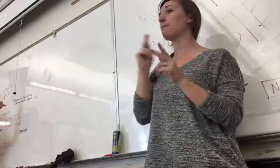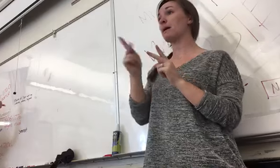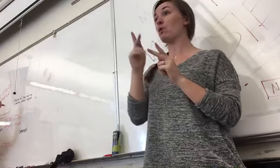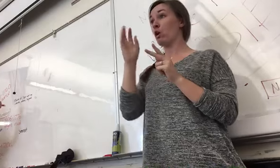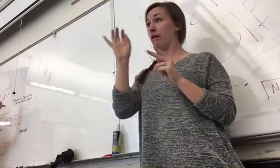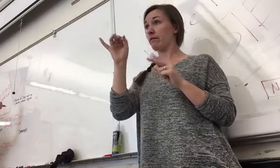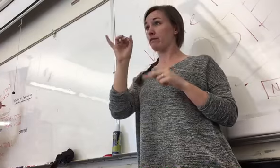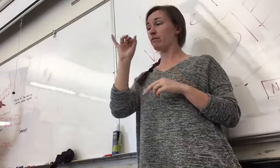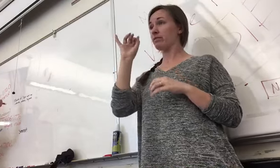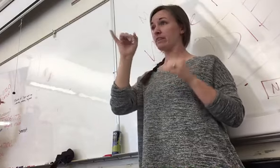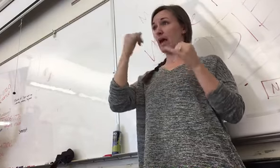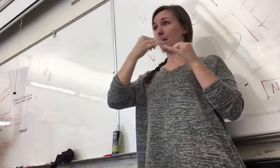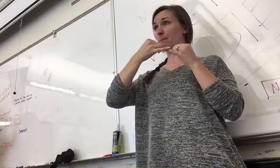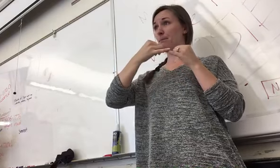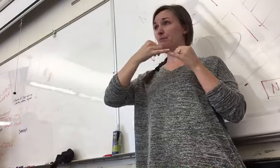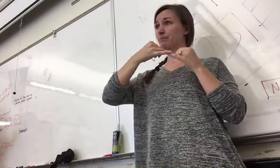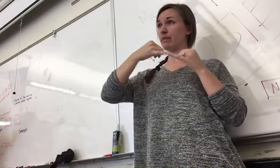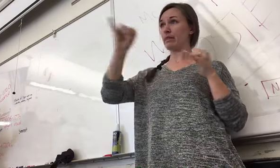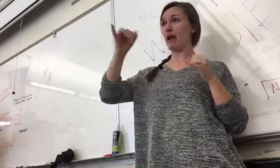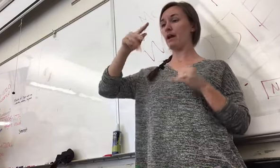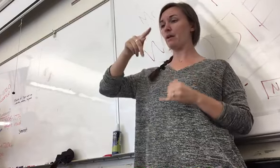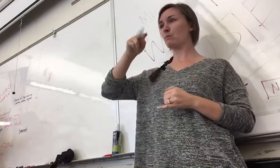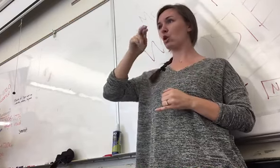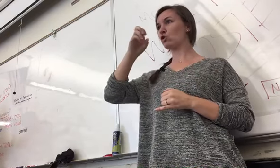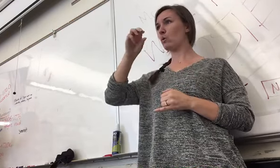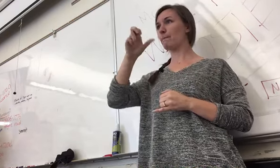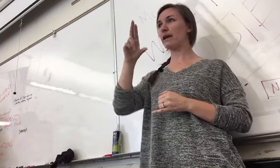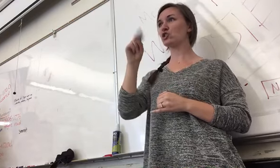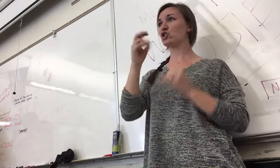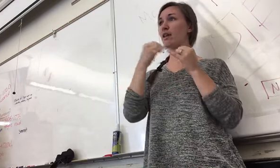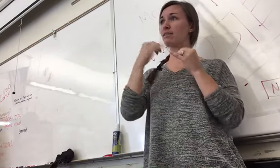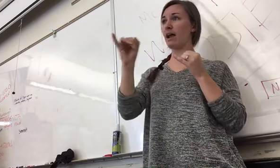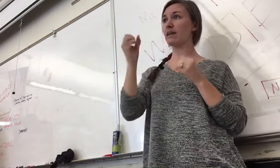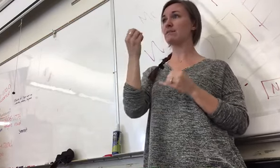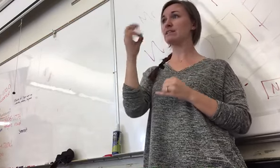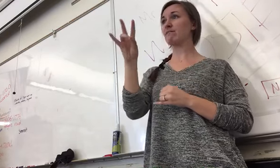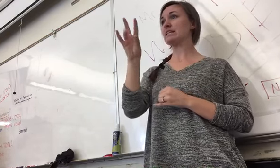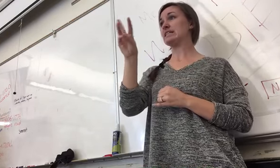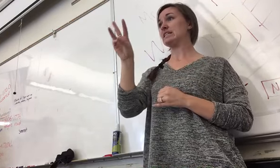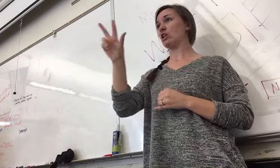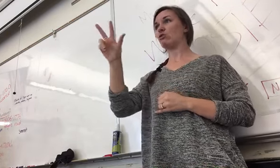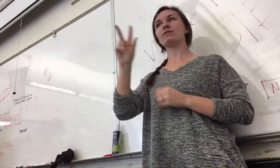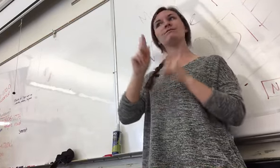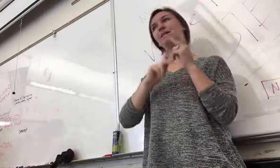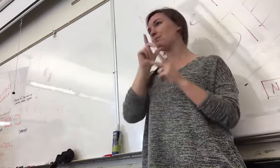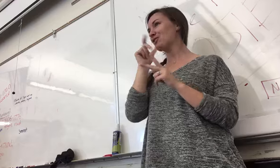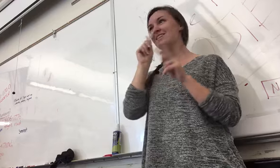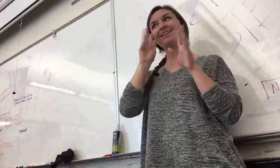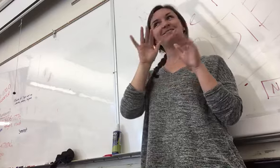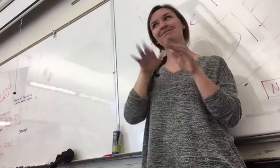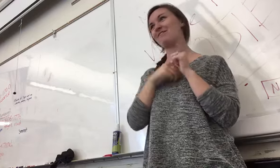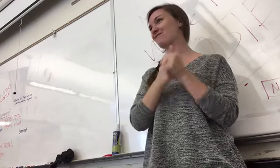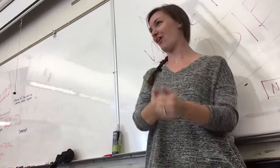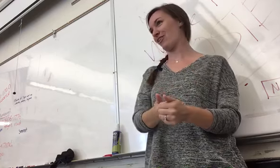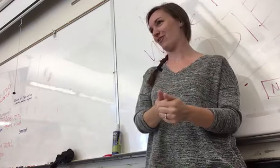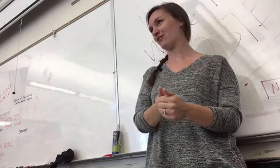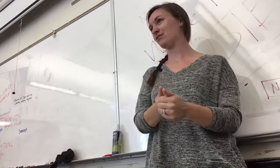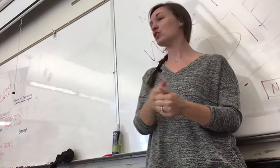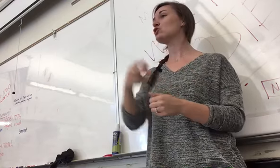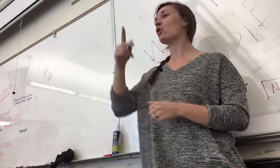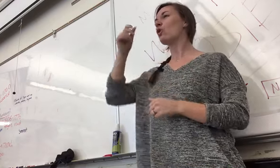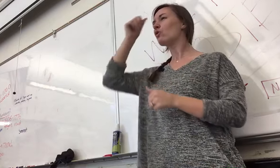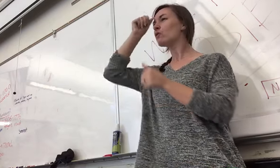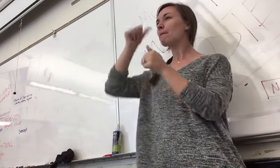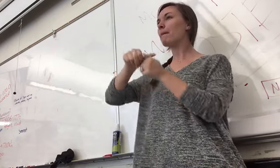line of 1763. So as people continue to move west, we have conflict. A really great example of that is going to be the Paxton